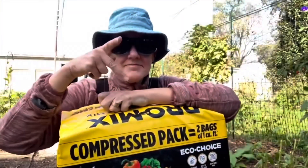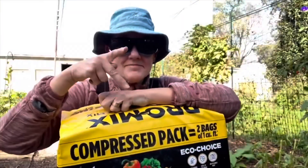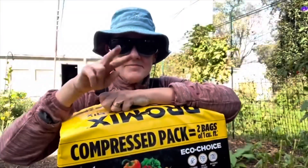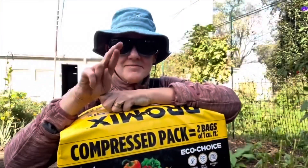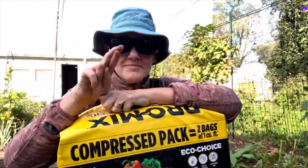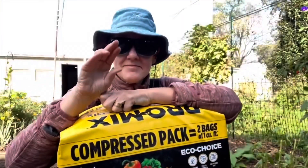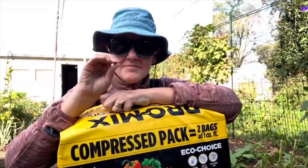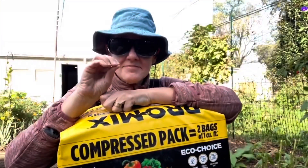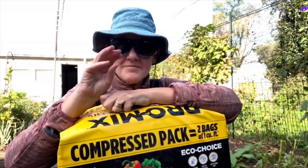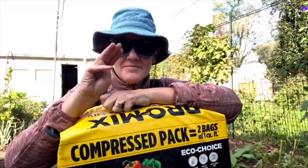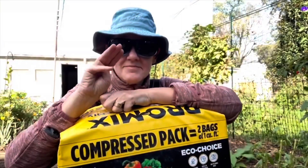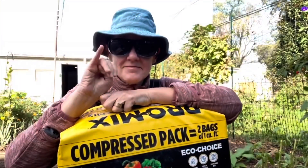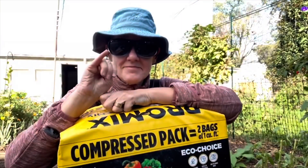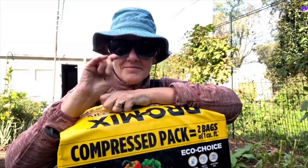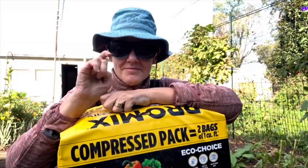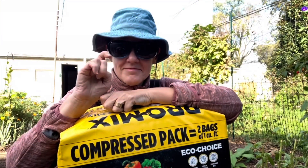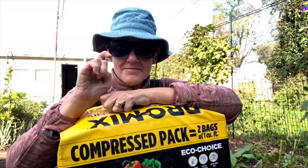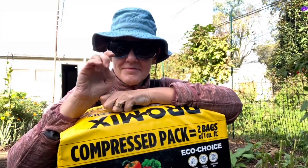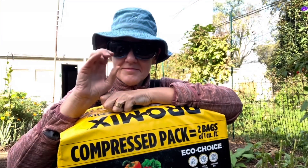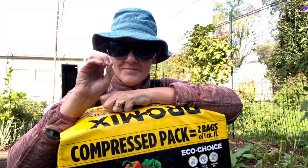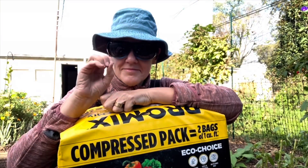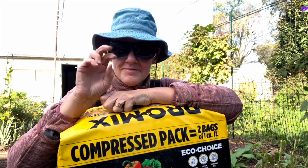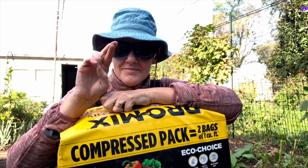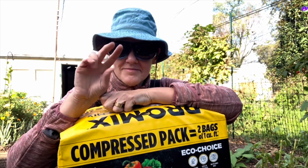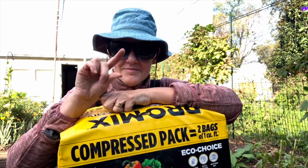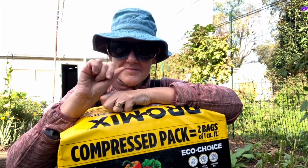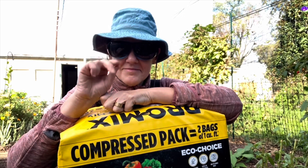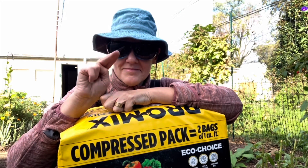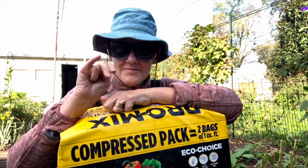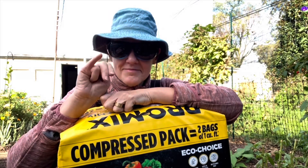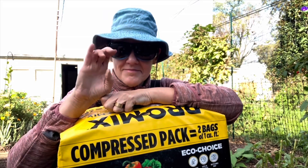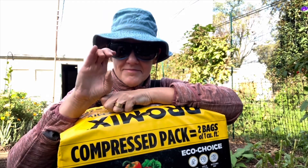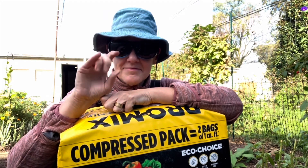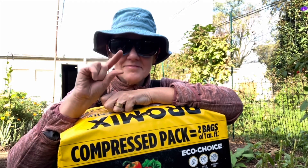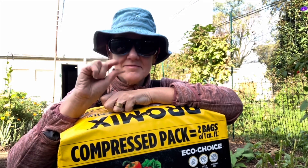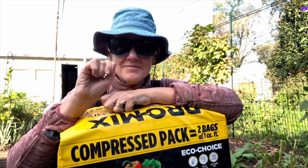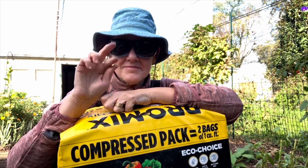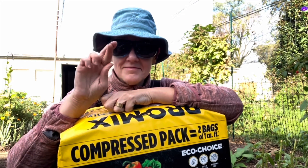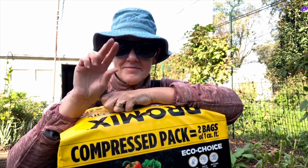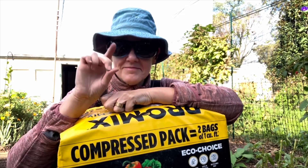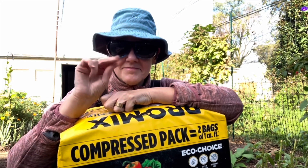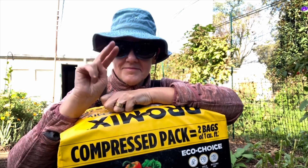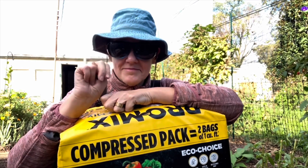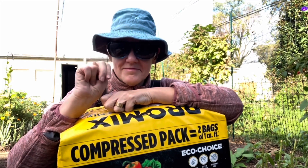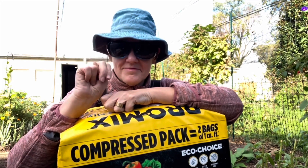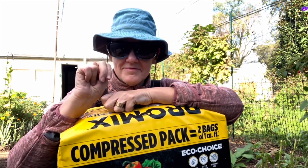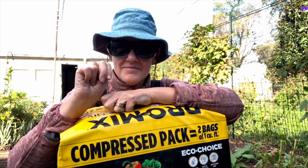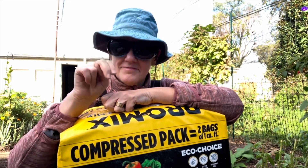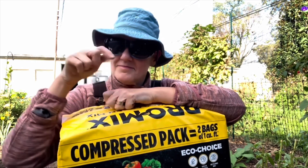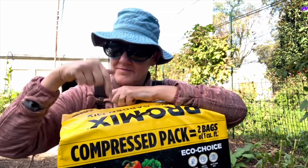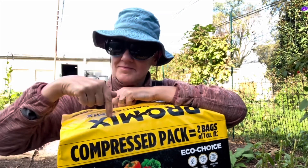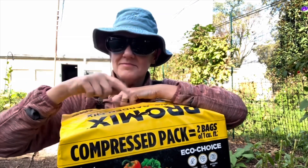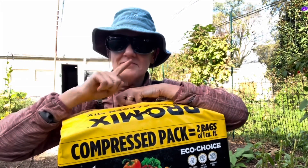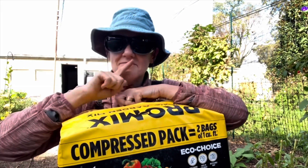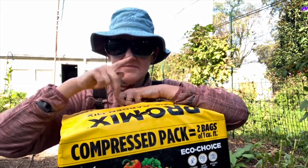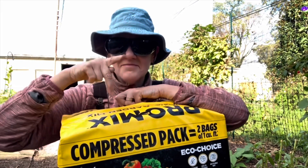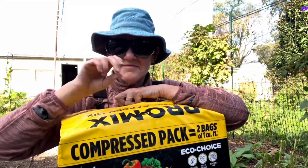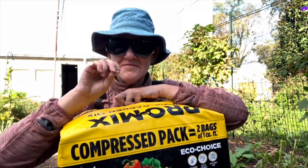I'm using this ProMix Organic Garden Mix. It is a potting soil.